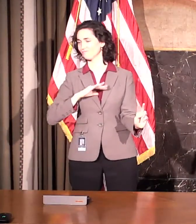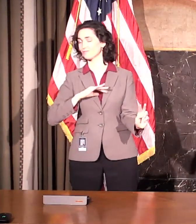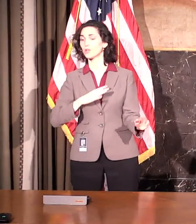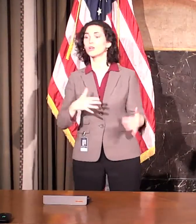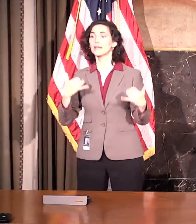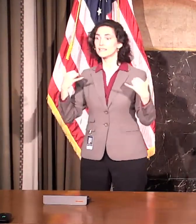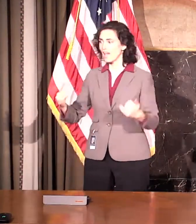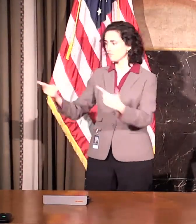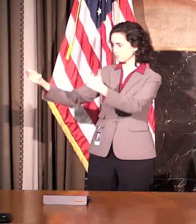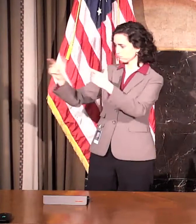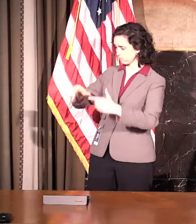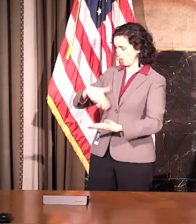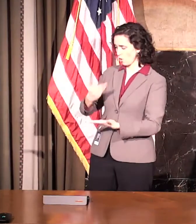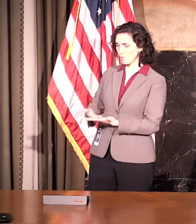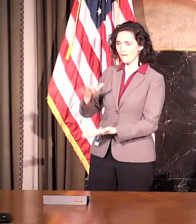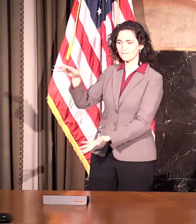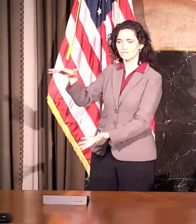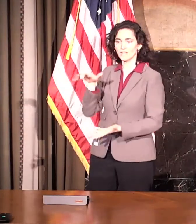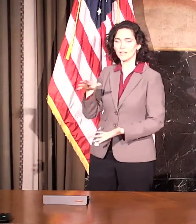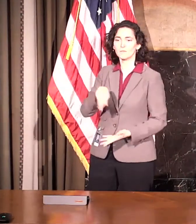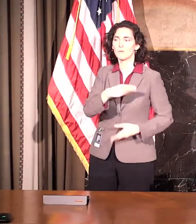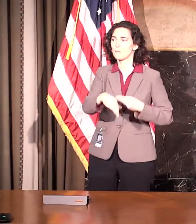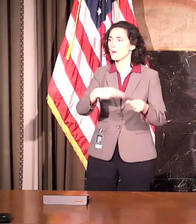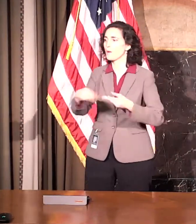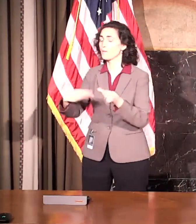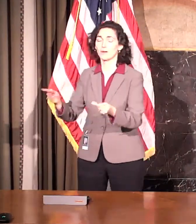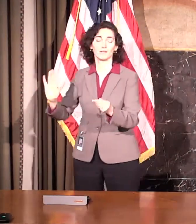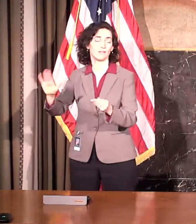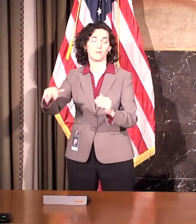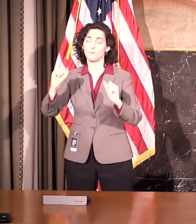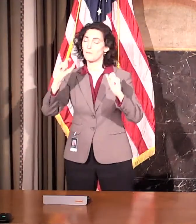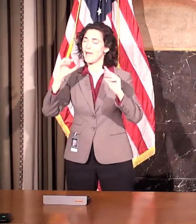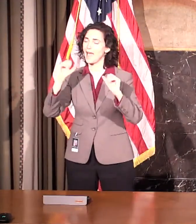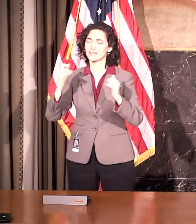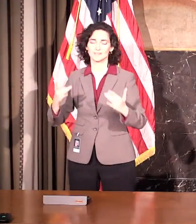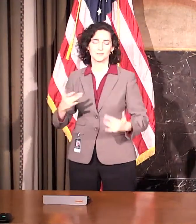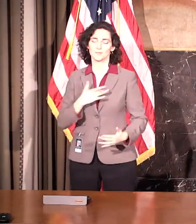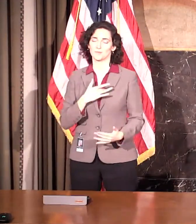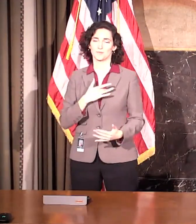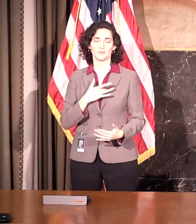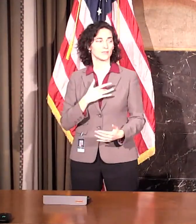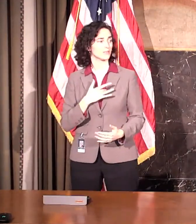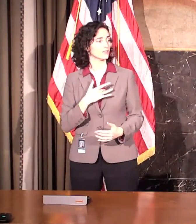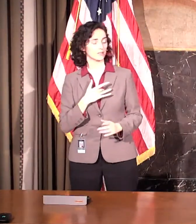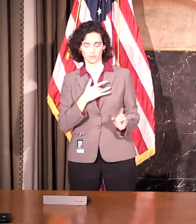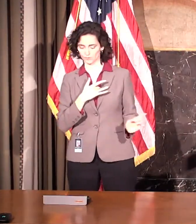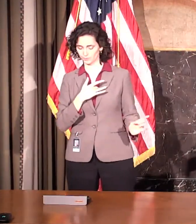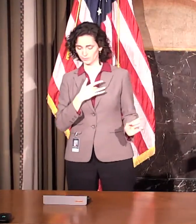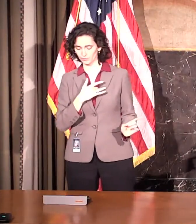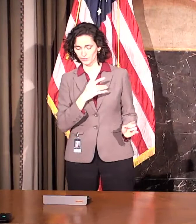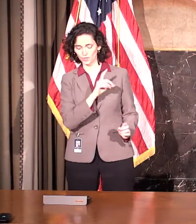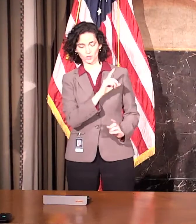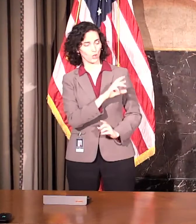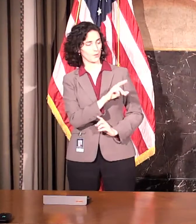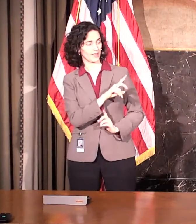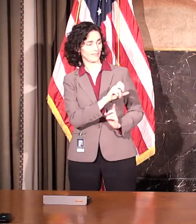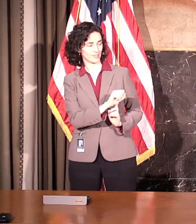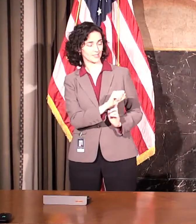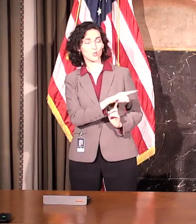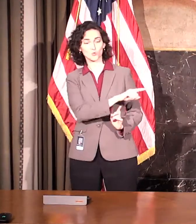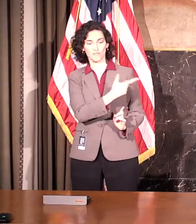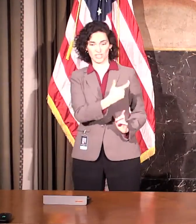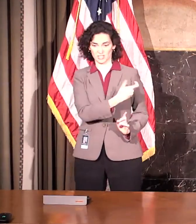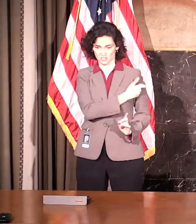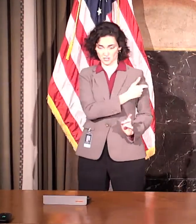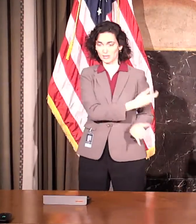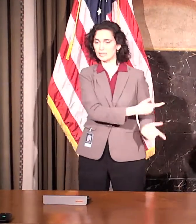it across the state is just the most amazing thing. And Dr. Davis, just like you, I got my dose a couple days ago.